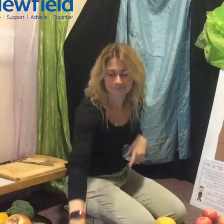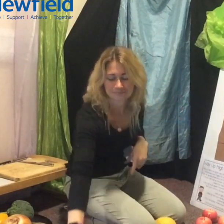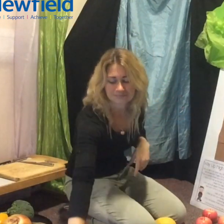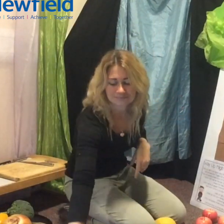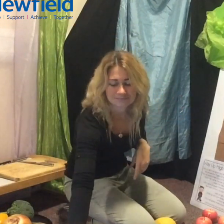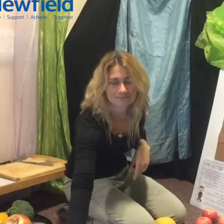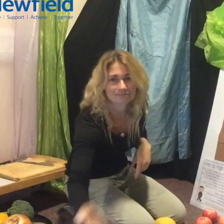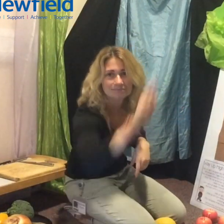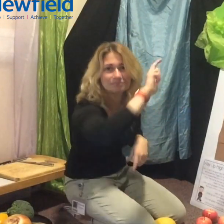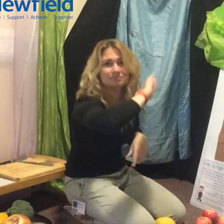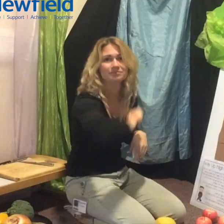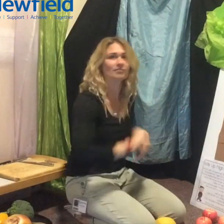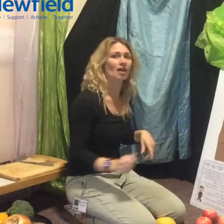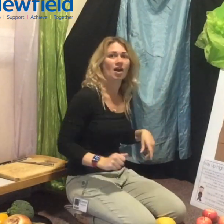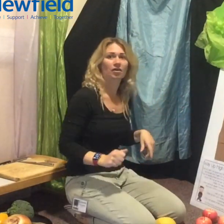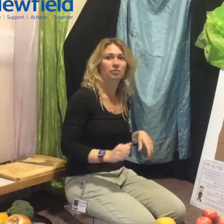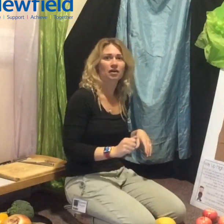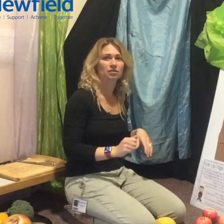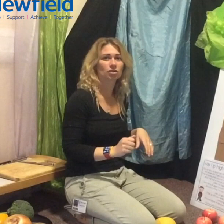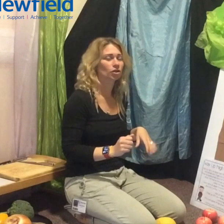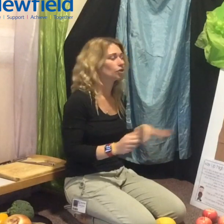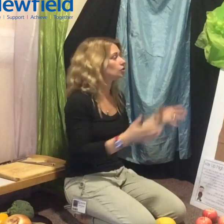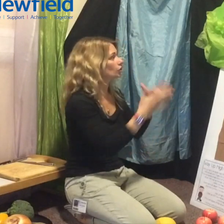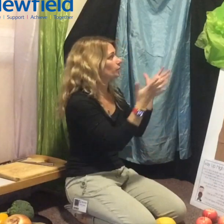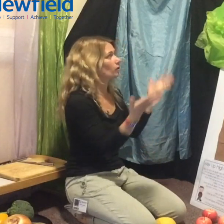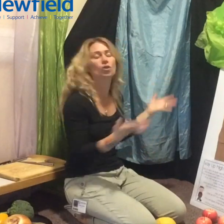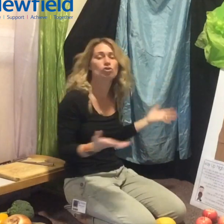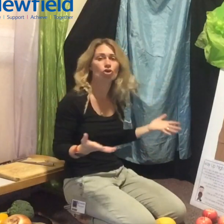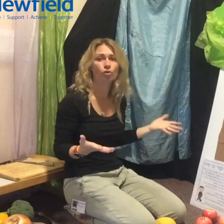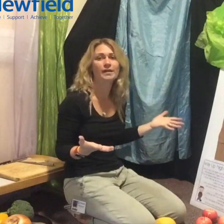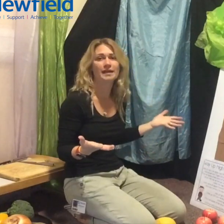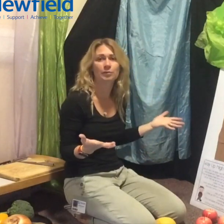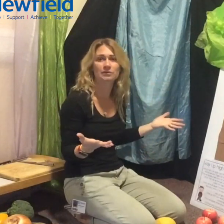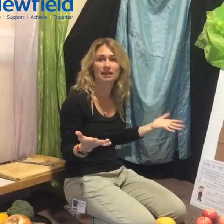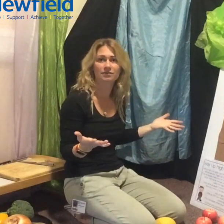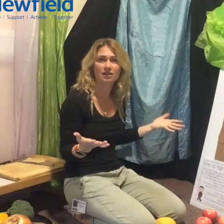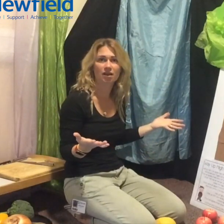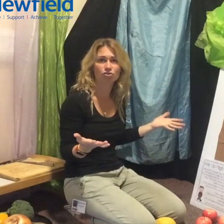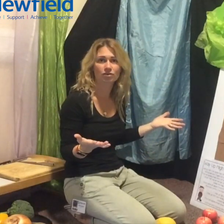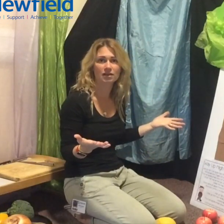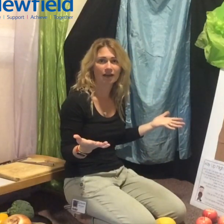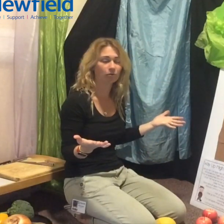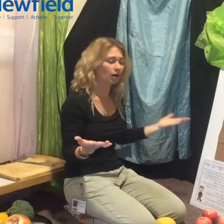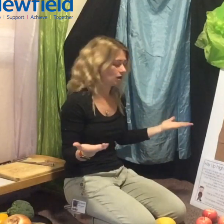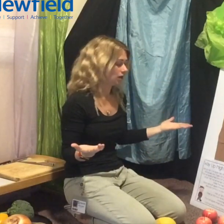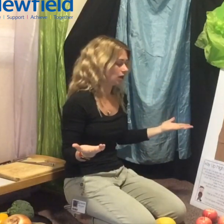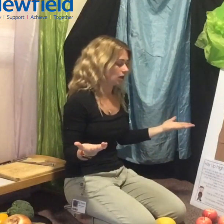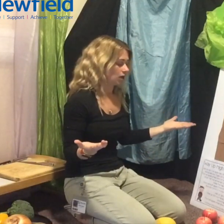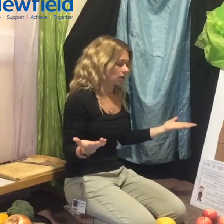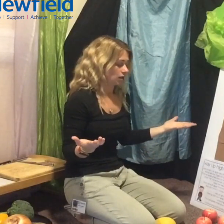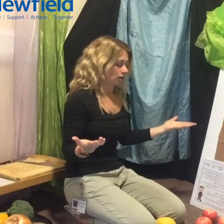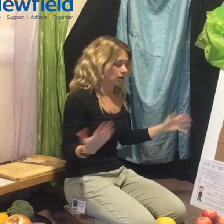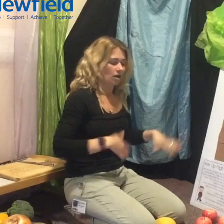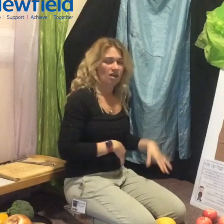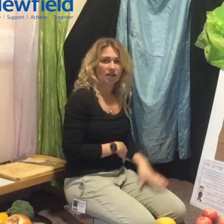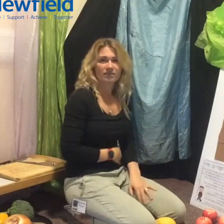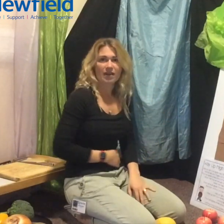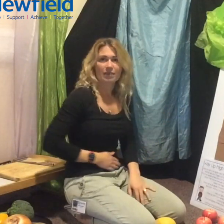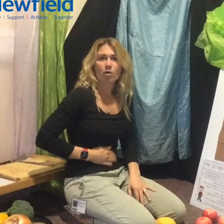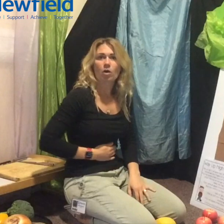me. Well done. So we've got no red apples left in our tree now. We've had them